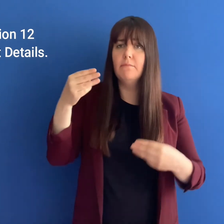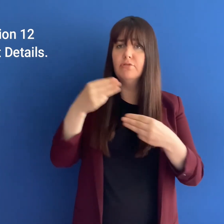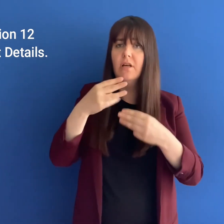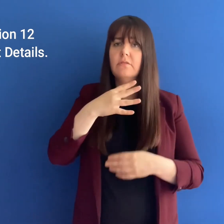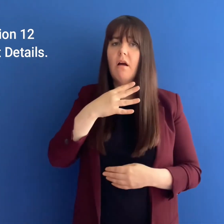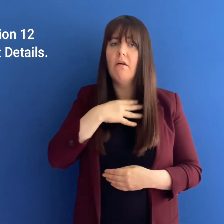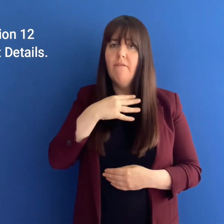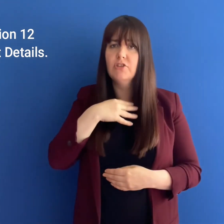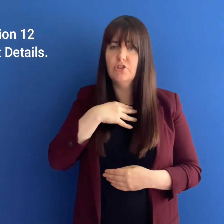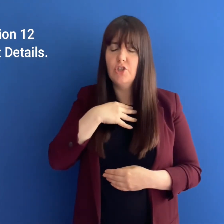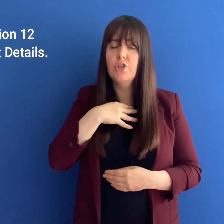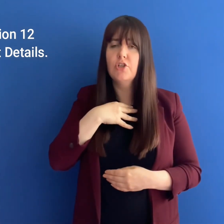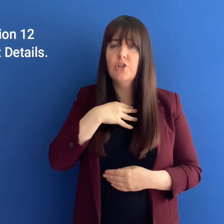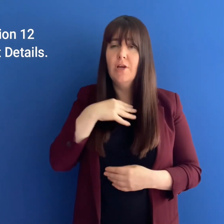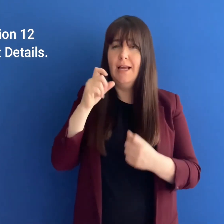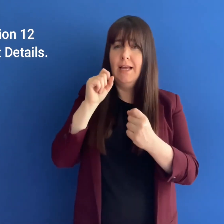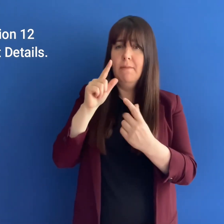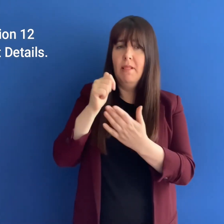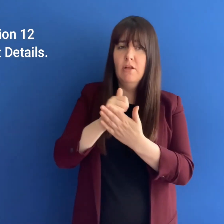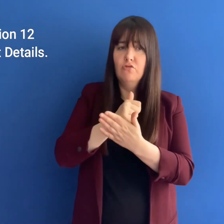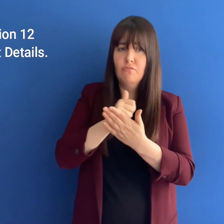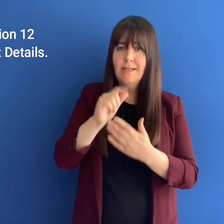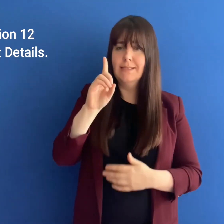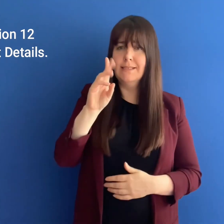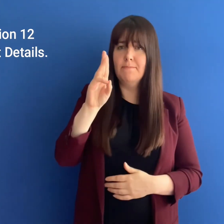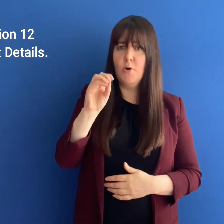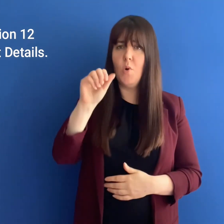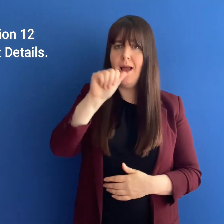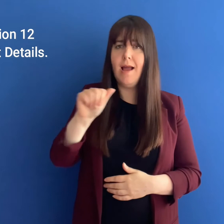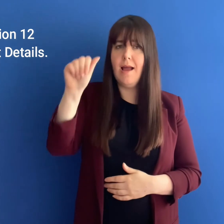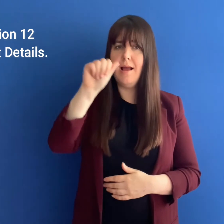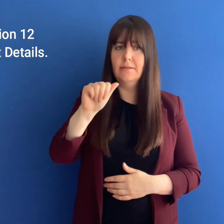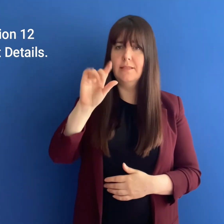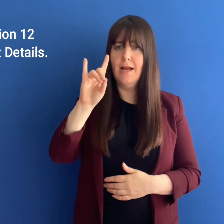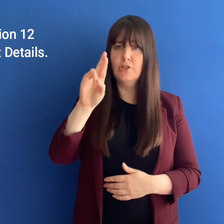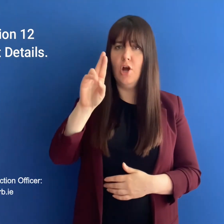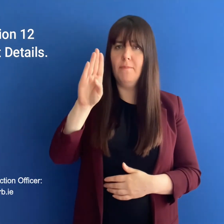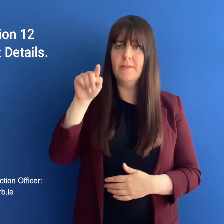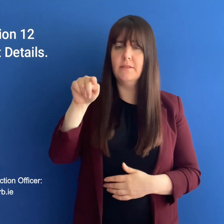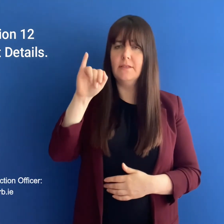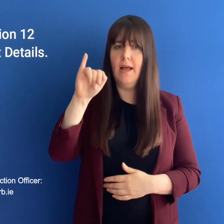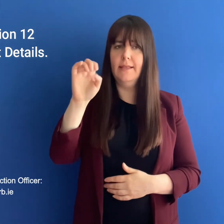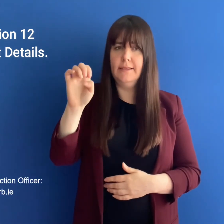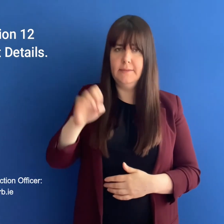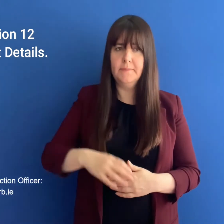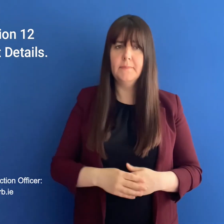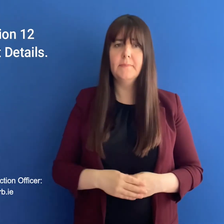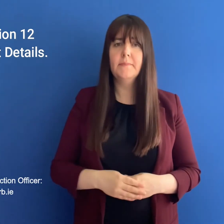leaflet. Or you can email the HRB's Data Protection Officer at the email address